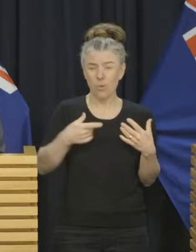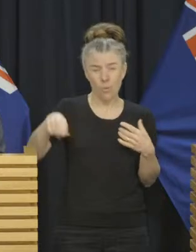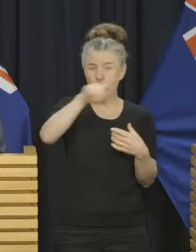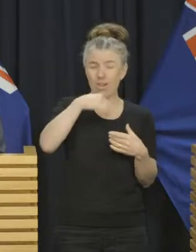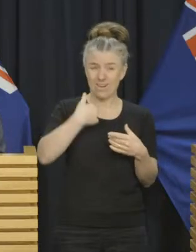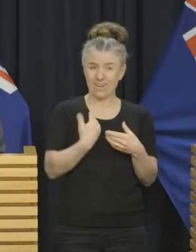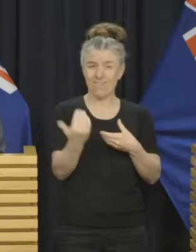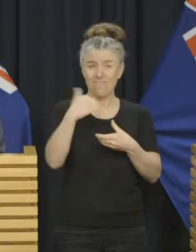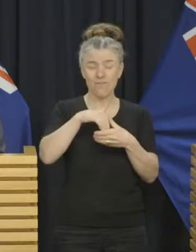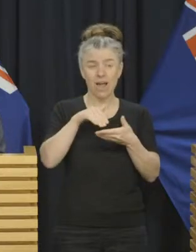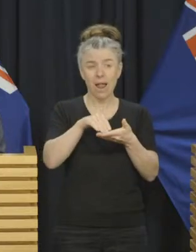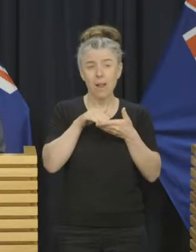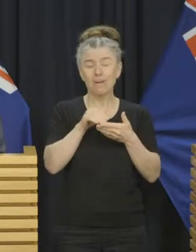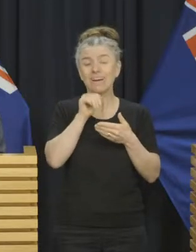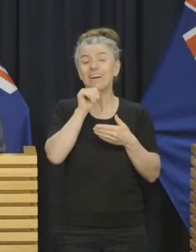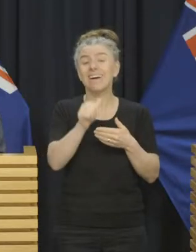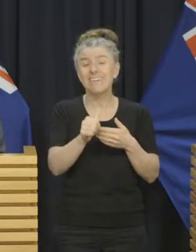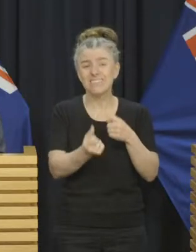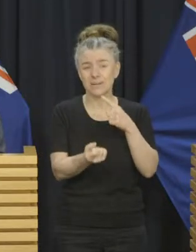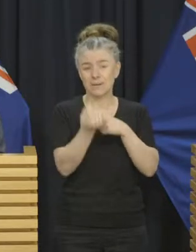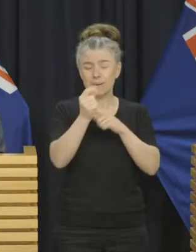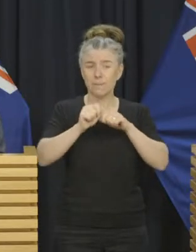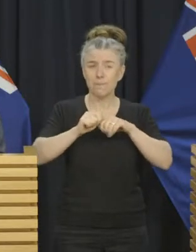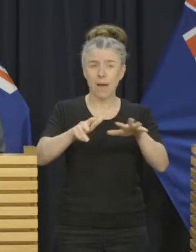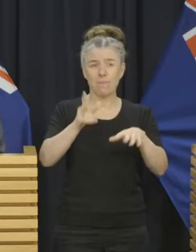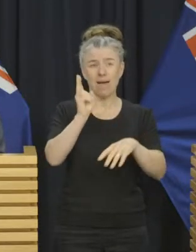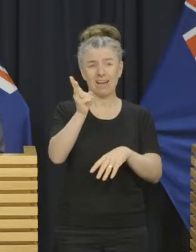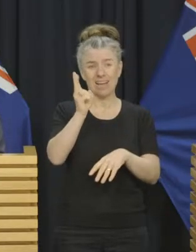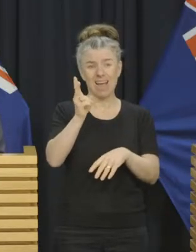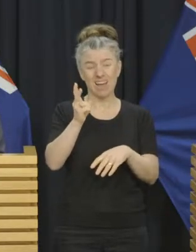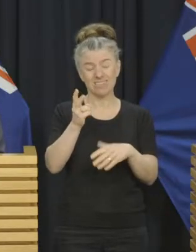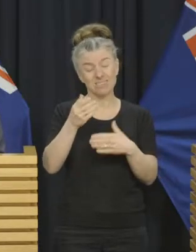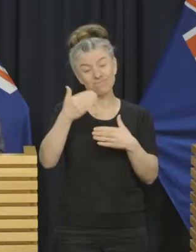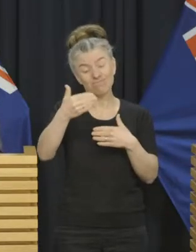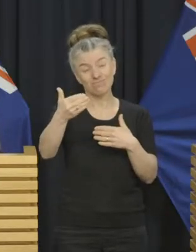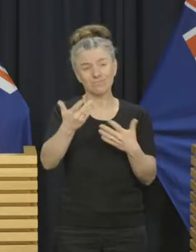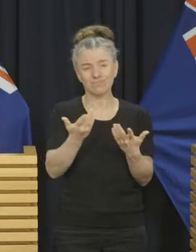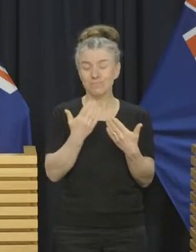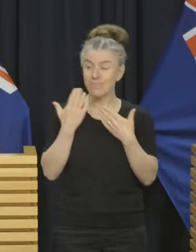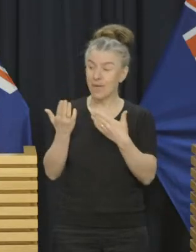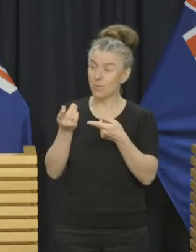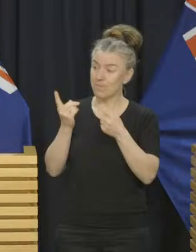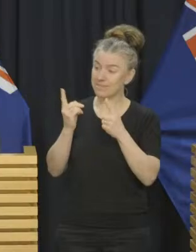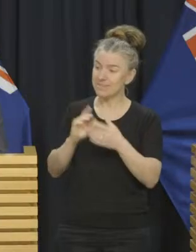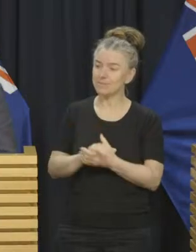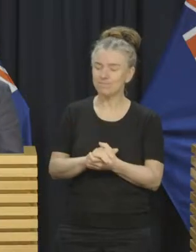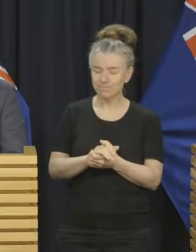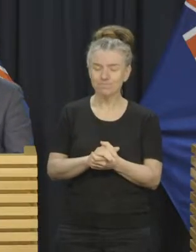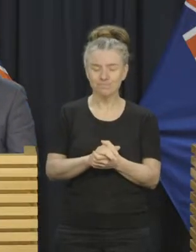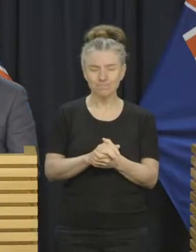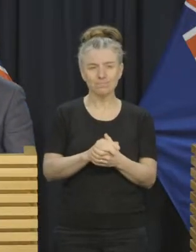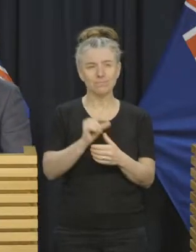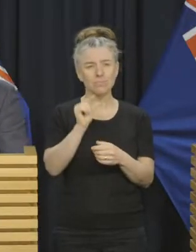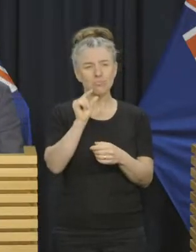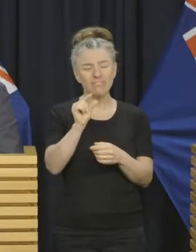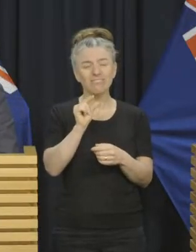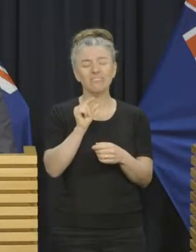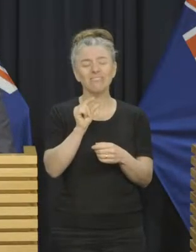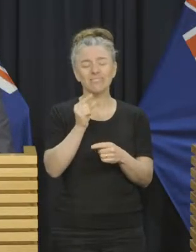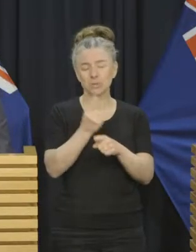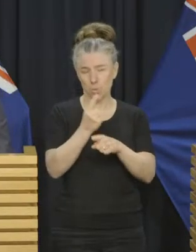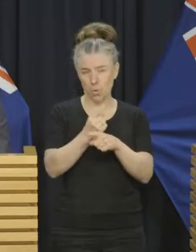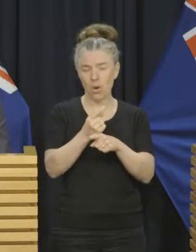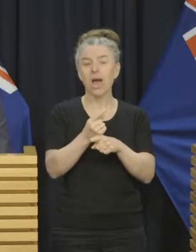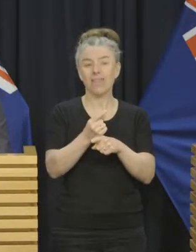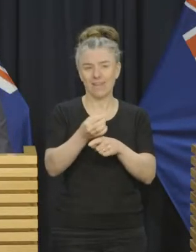of, for the likelihood of getting a community case at some point in New Zealand. Thanks, Minister. Thank you. Just briefly before we get into your questions, a